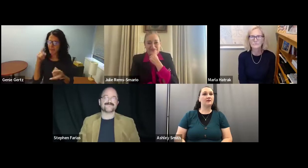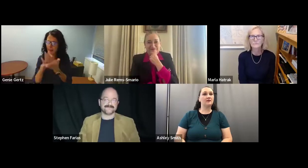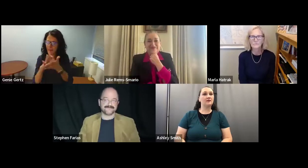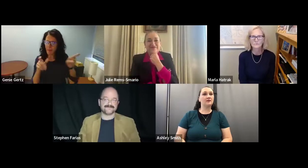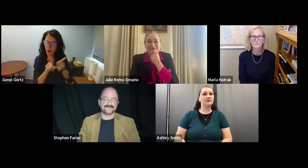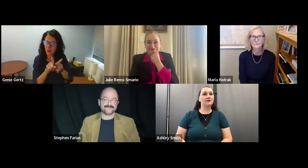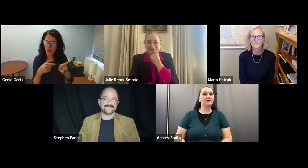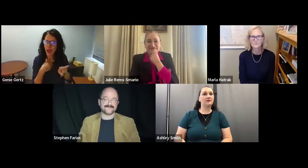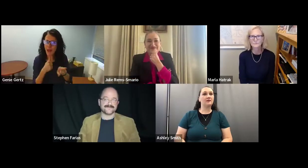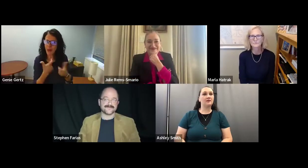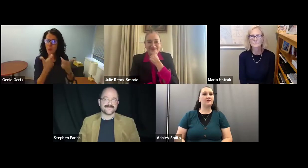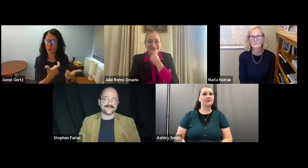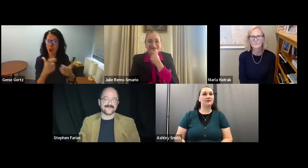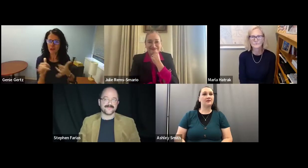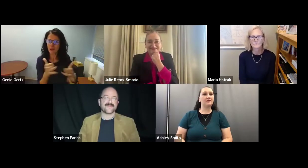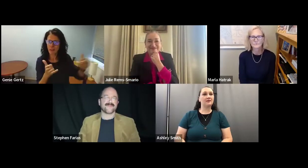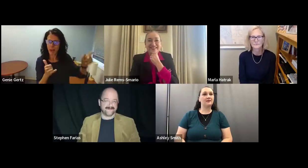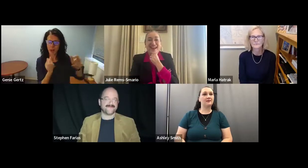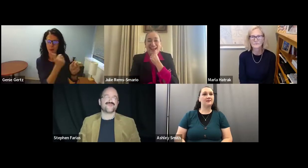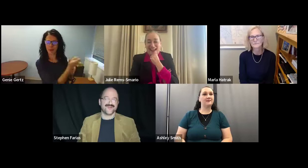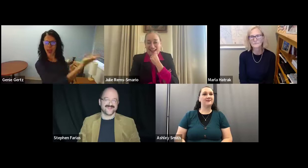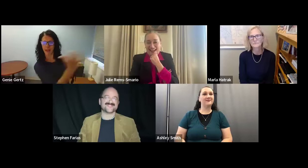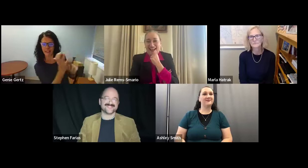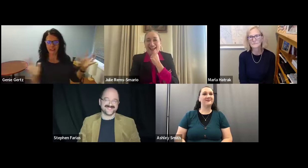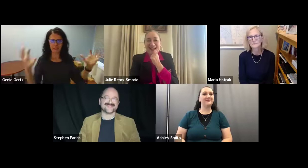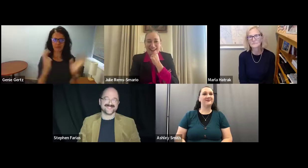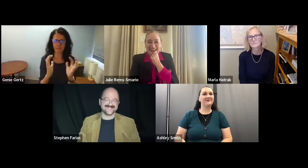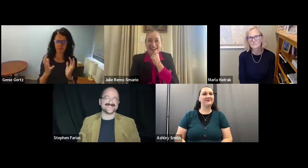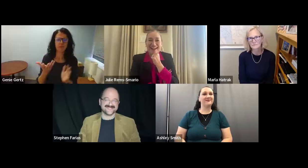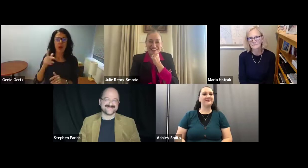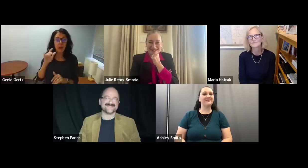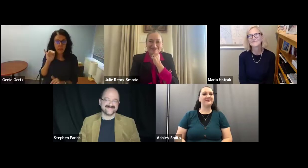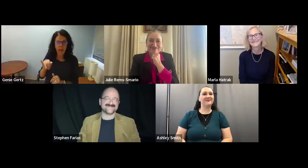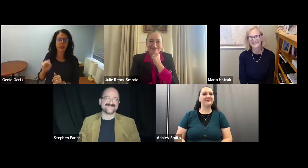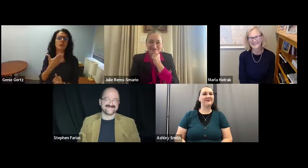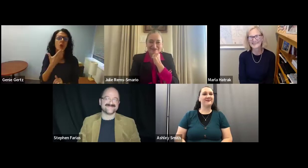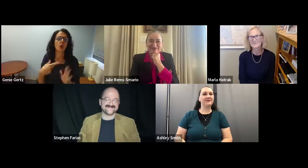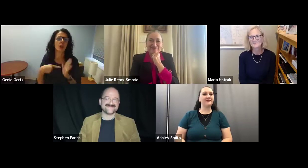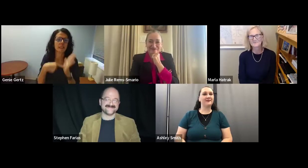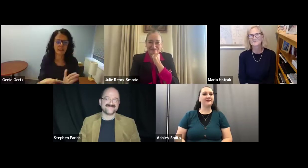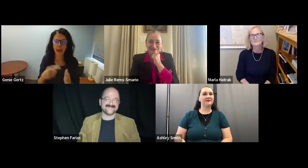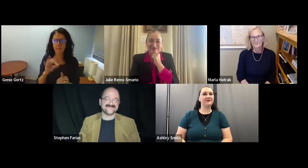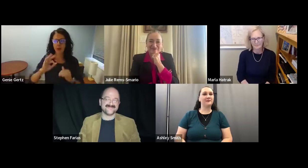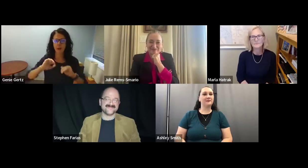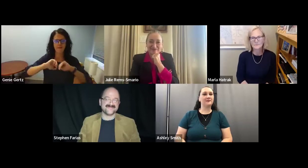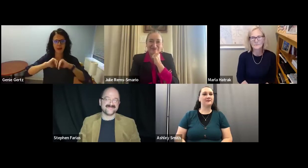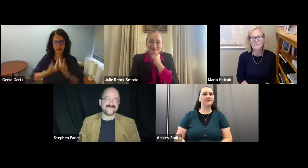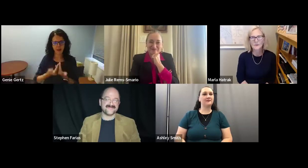how you, and I believe there are also a watching parties, so there are a bunch of people watching. This is a really, really